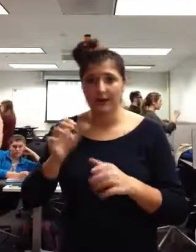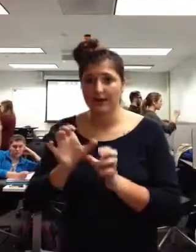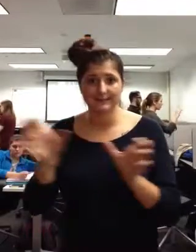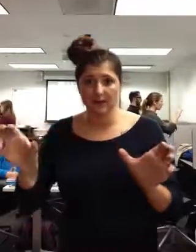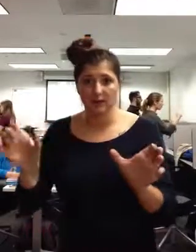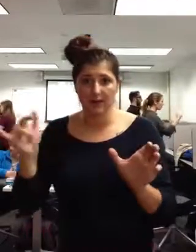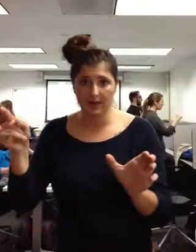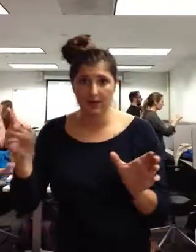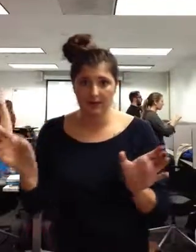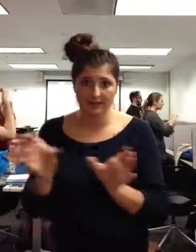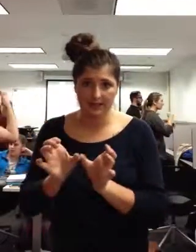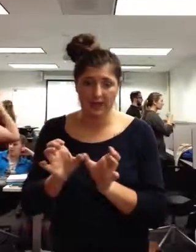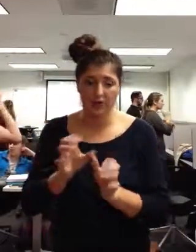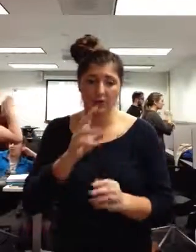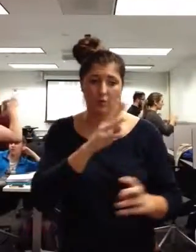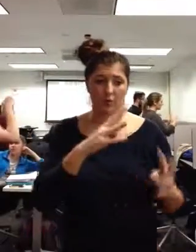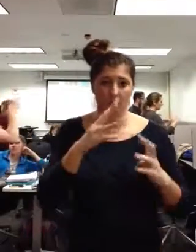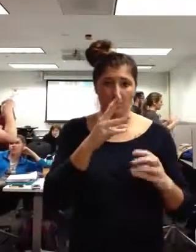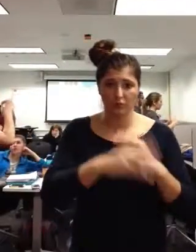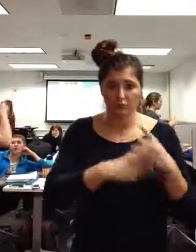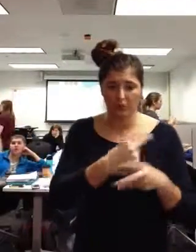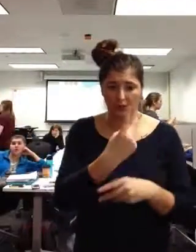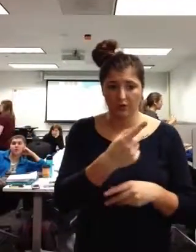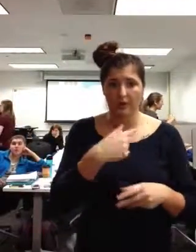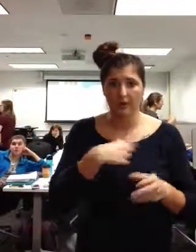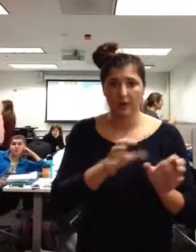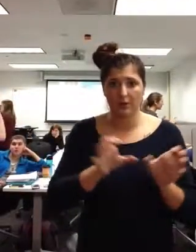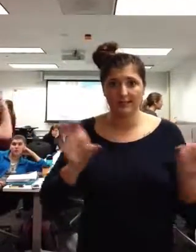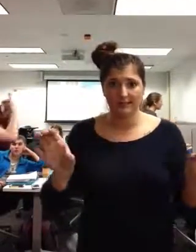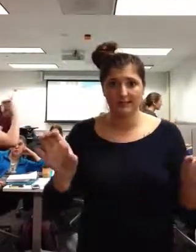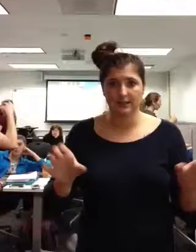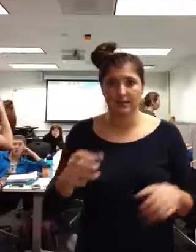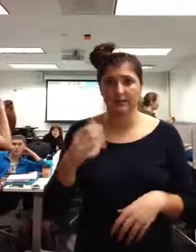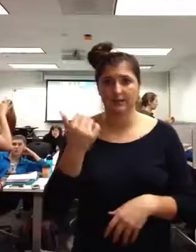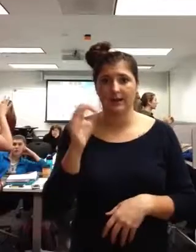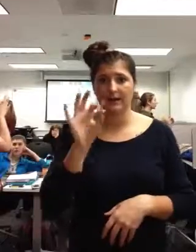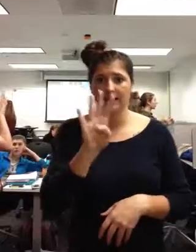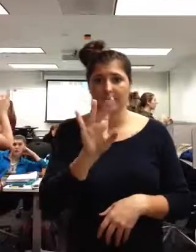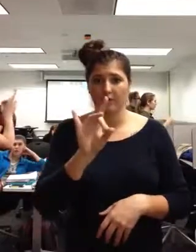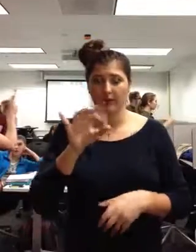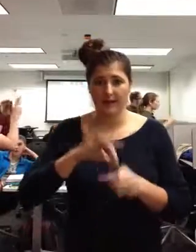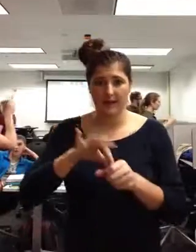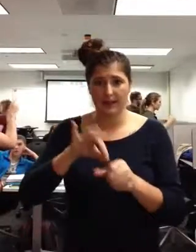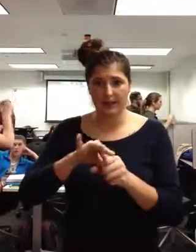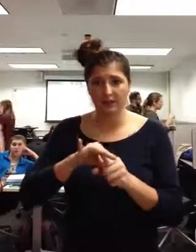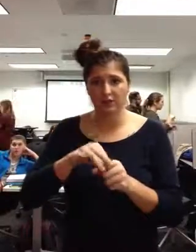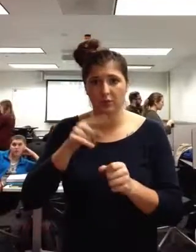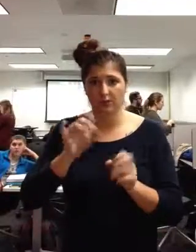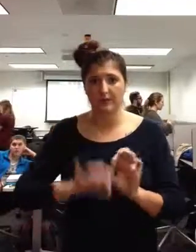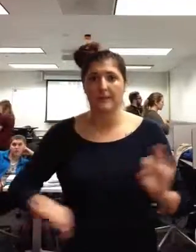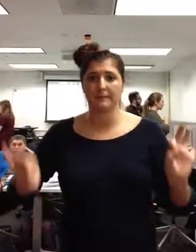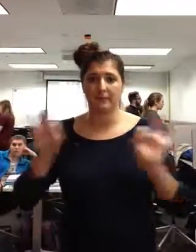II. The election of 1948 was also a very important moment in the development of, or it